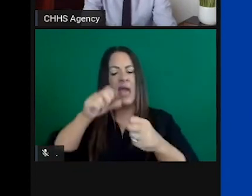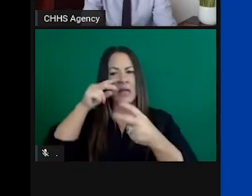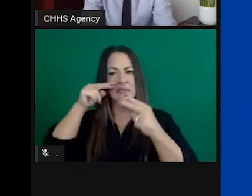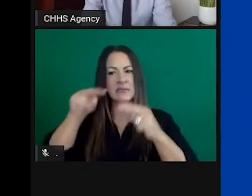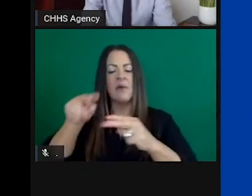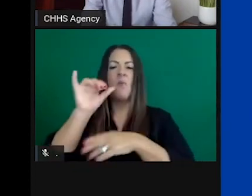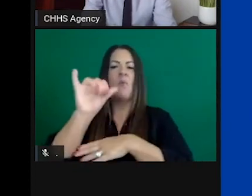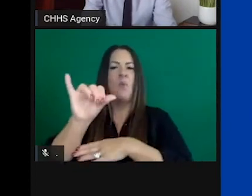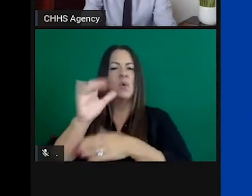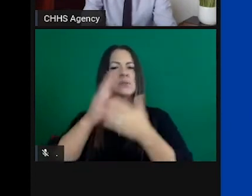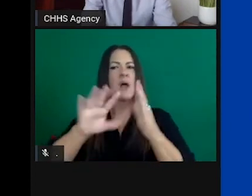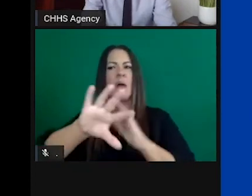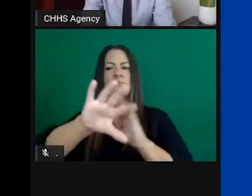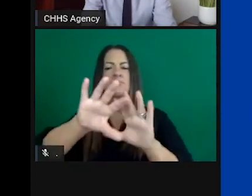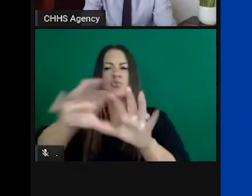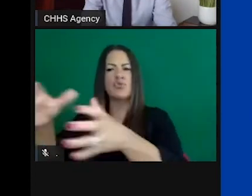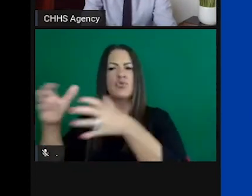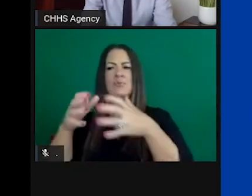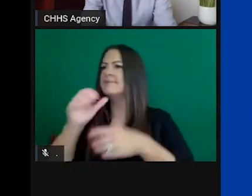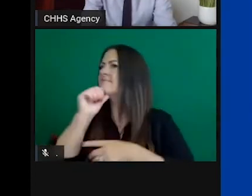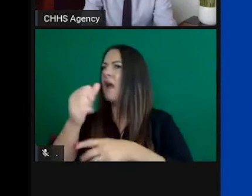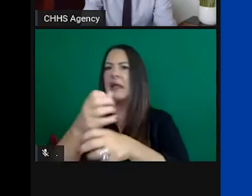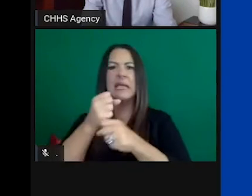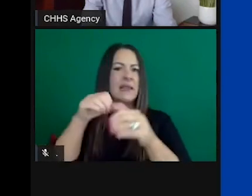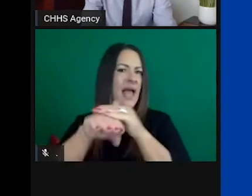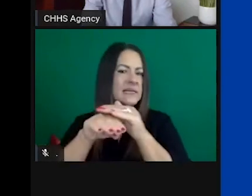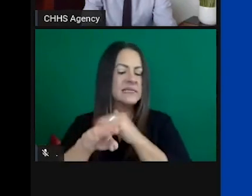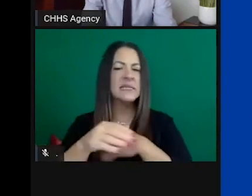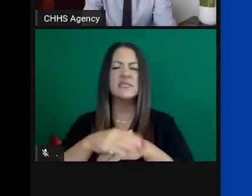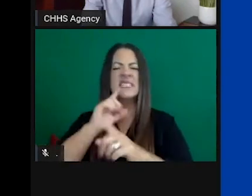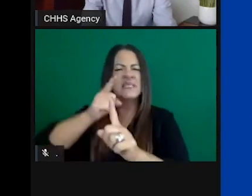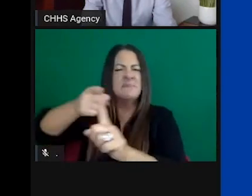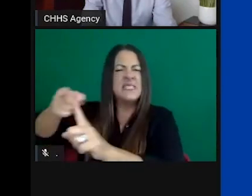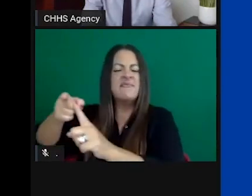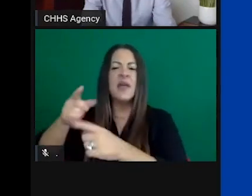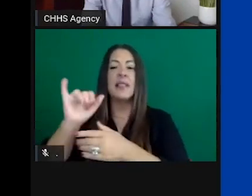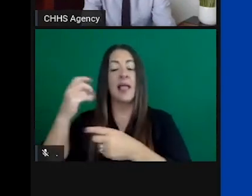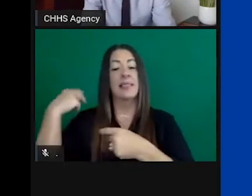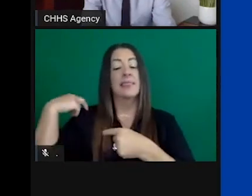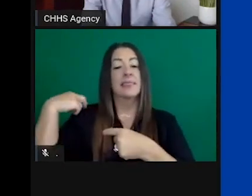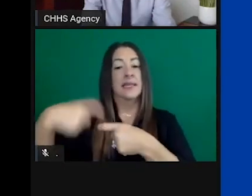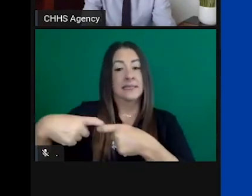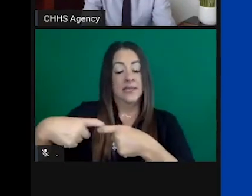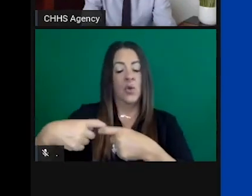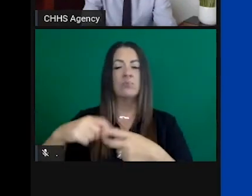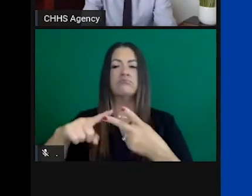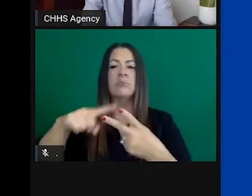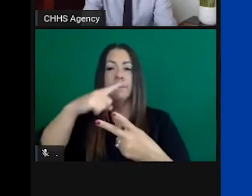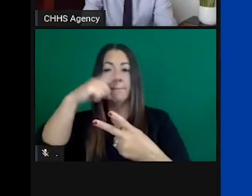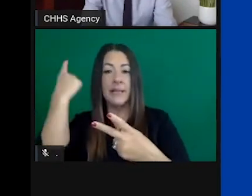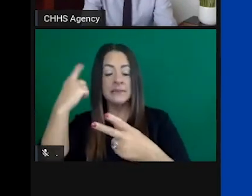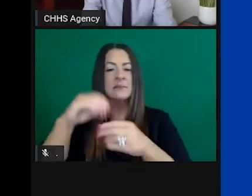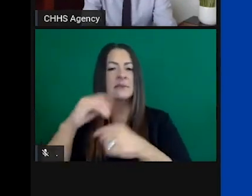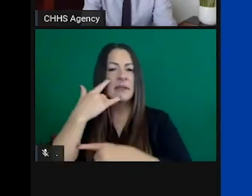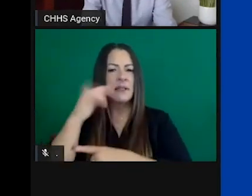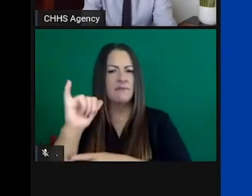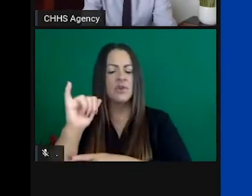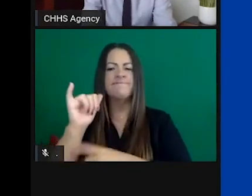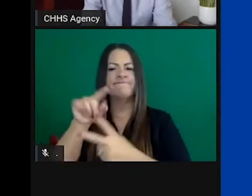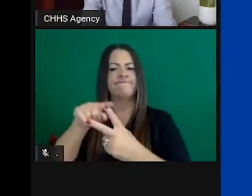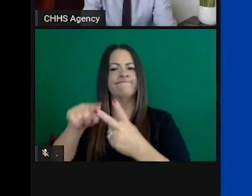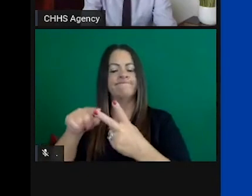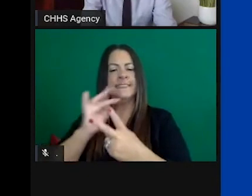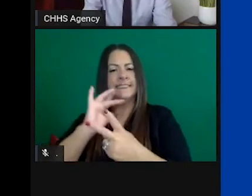that disproportionate impact on certain communities, in particular Latinos, Blacks in California, who